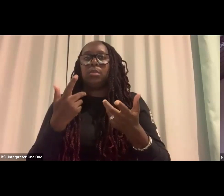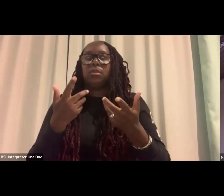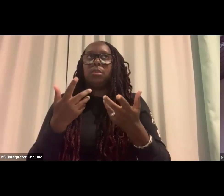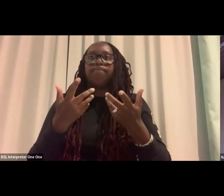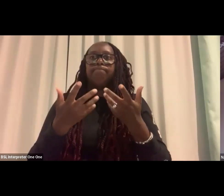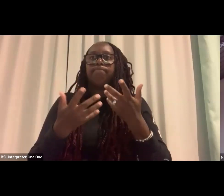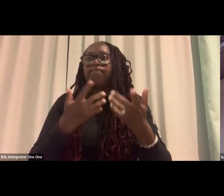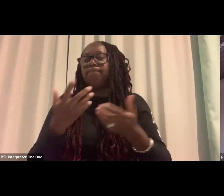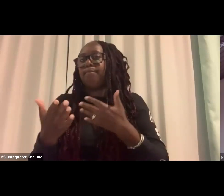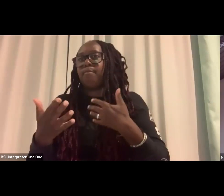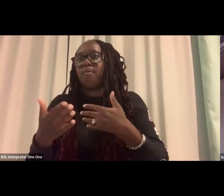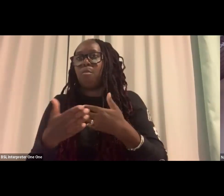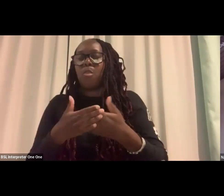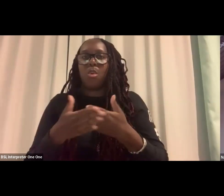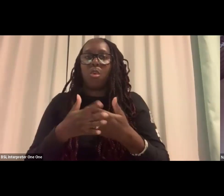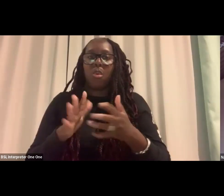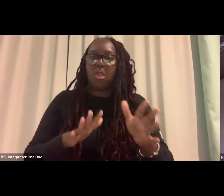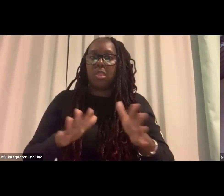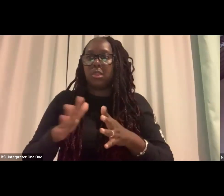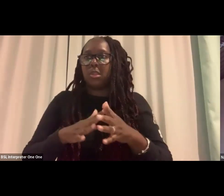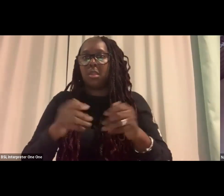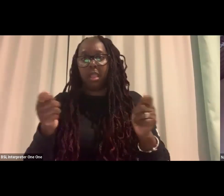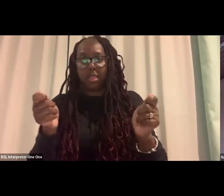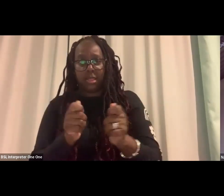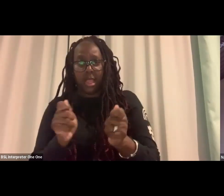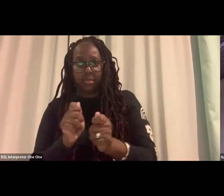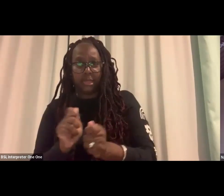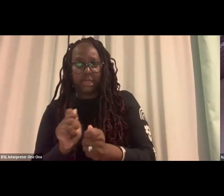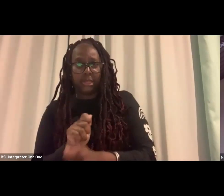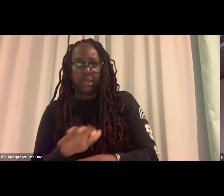get a more adapted,